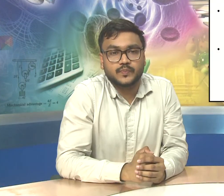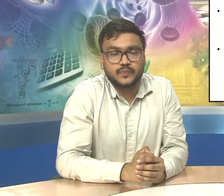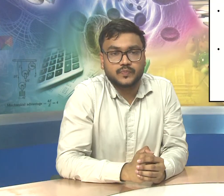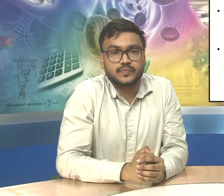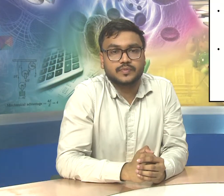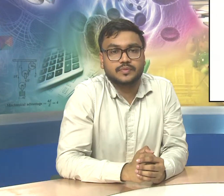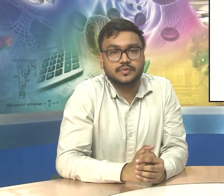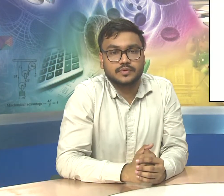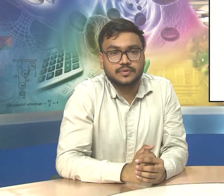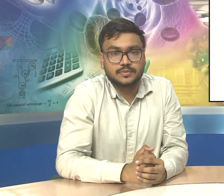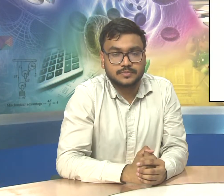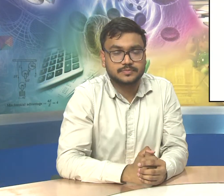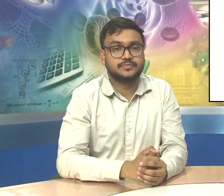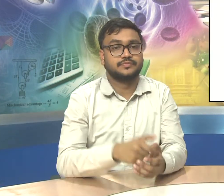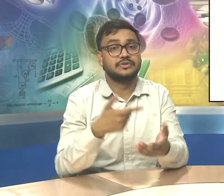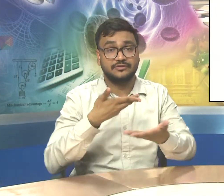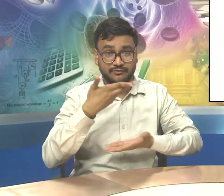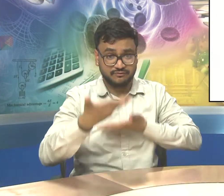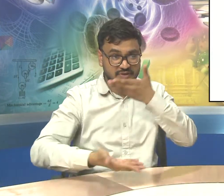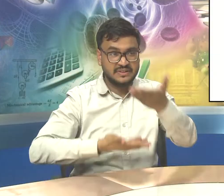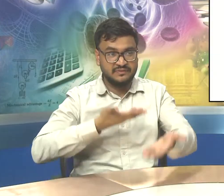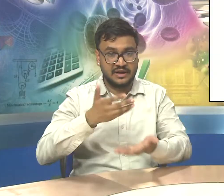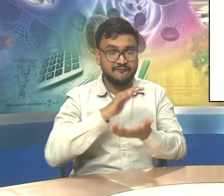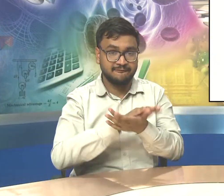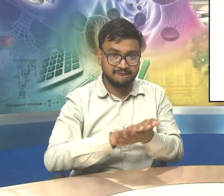automatic and natural process.